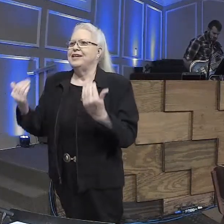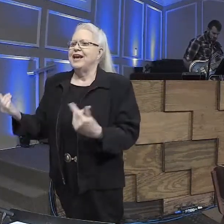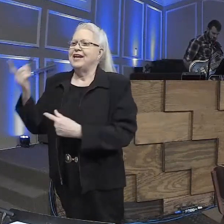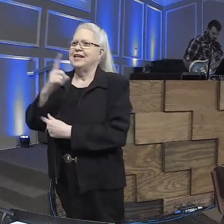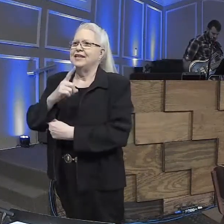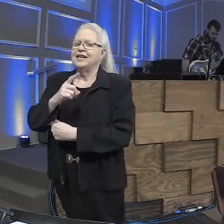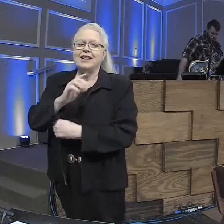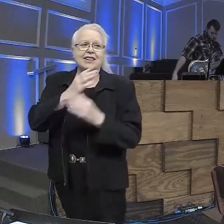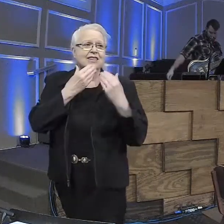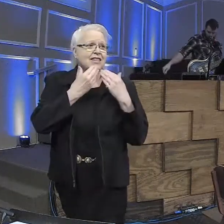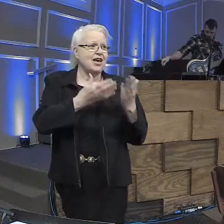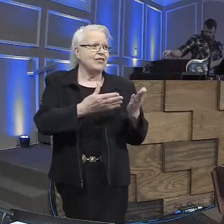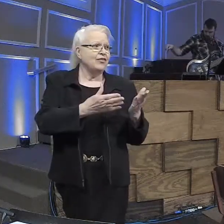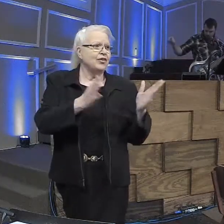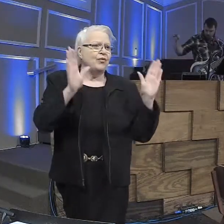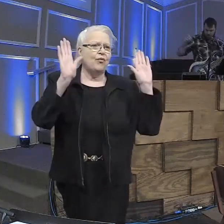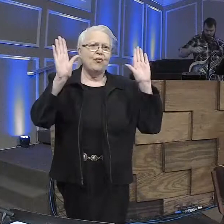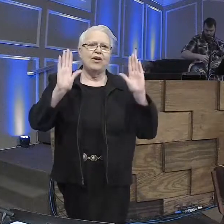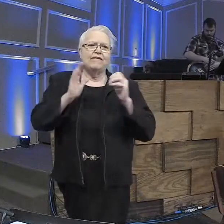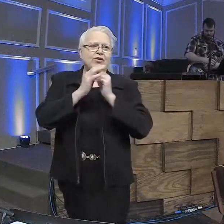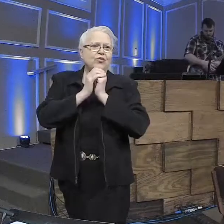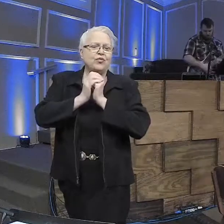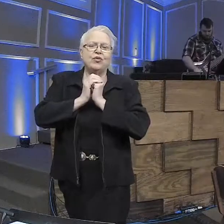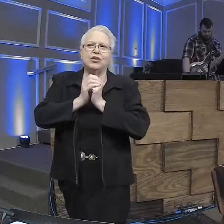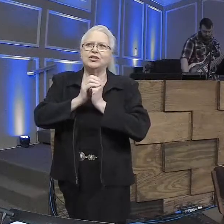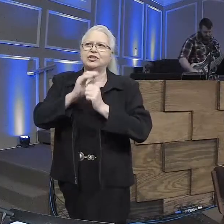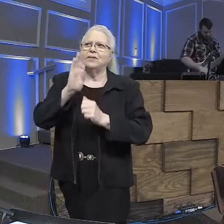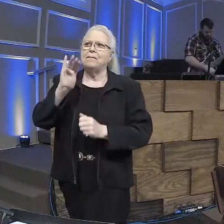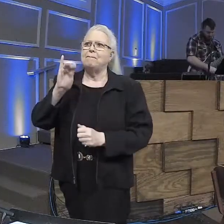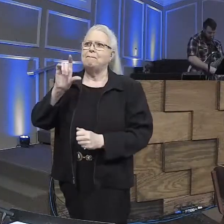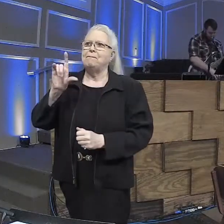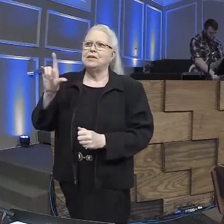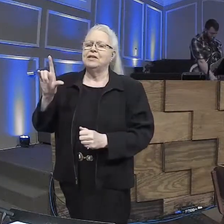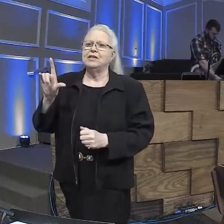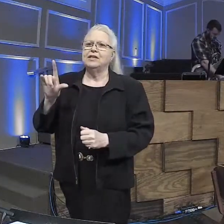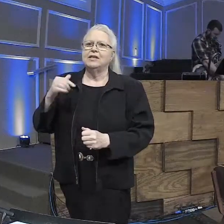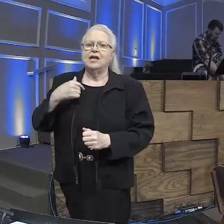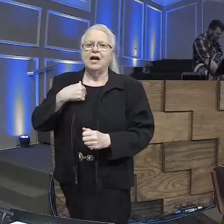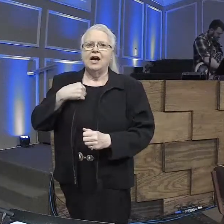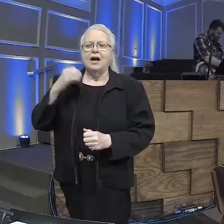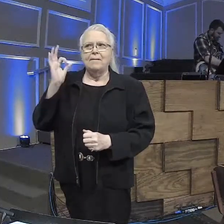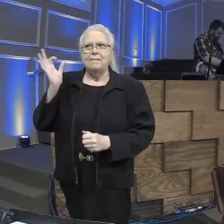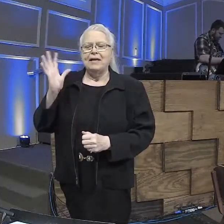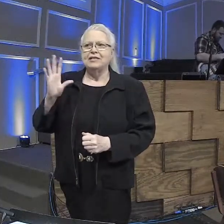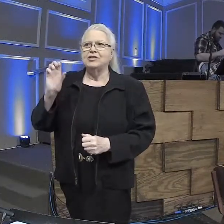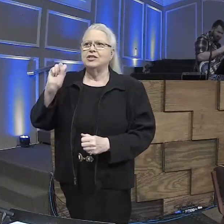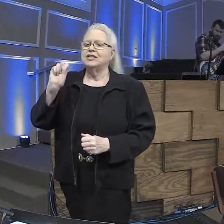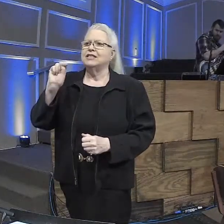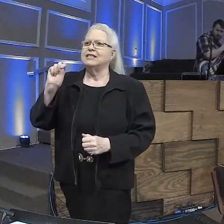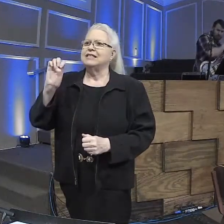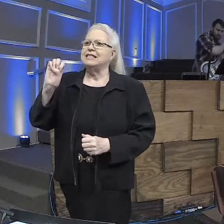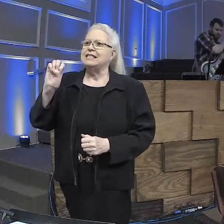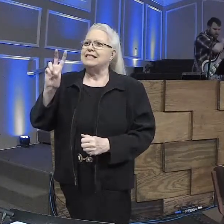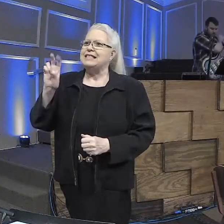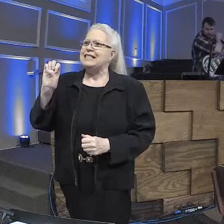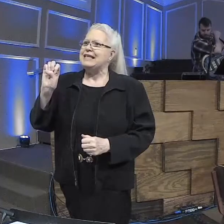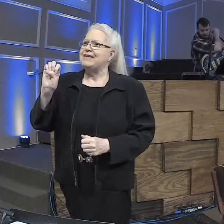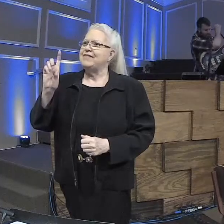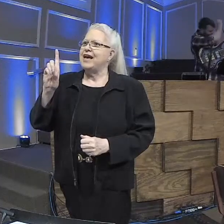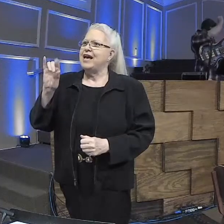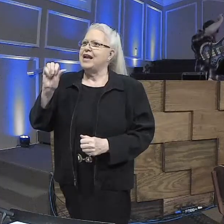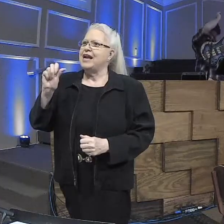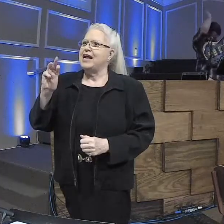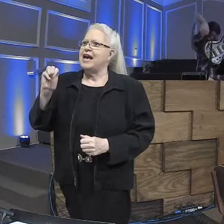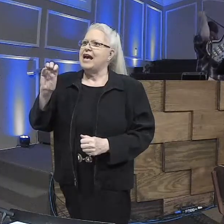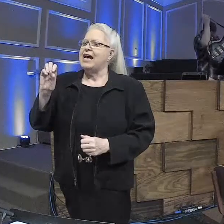And I'm Pastor Steve Dighton. I know most of you in this room, but I don't know everyone in this room. It's always great